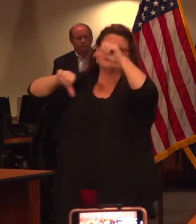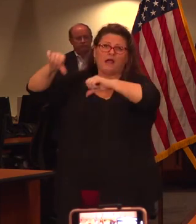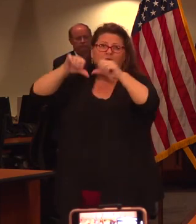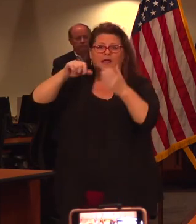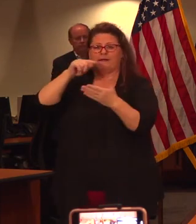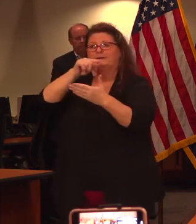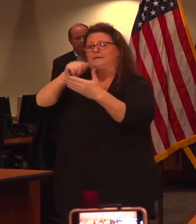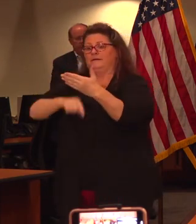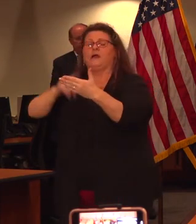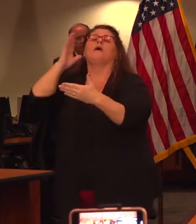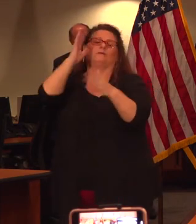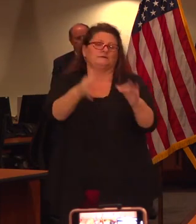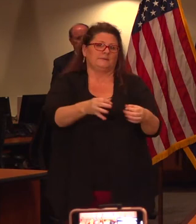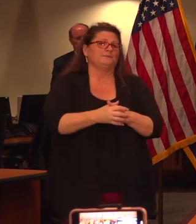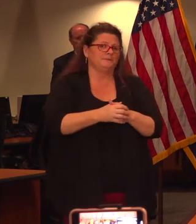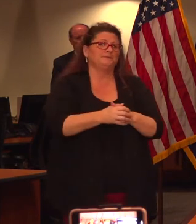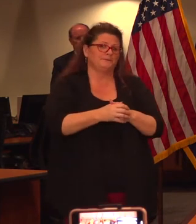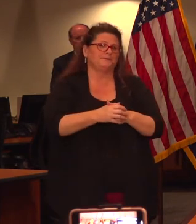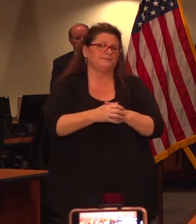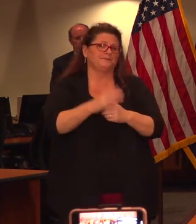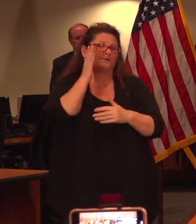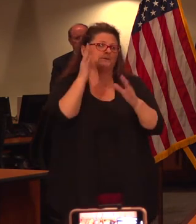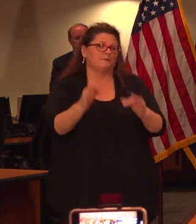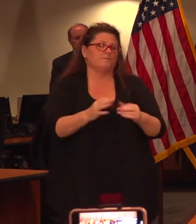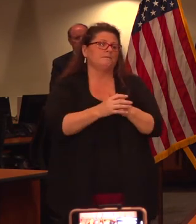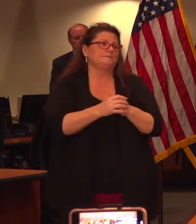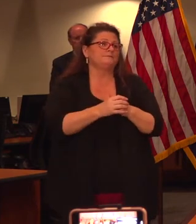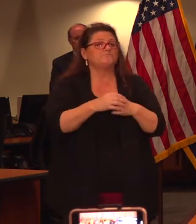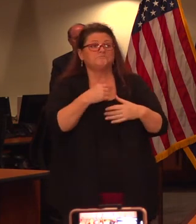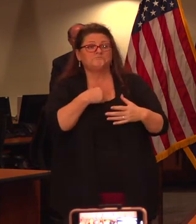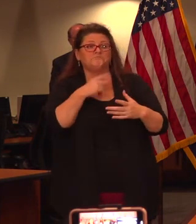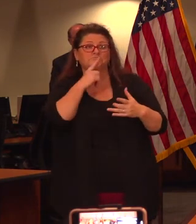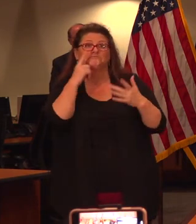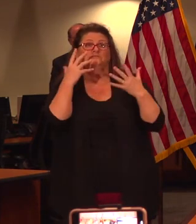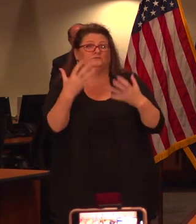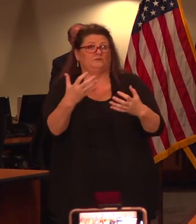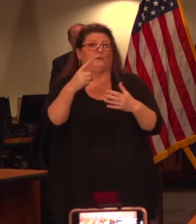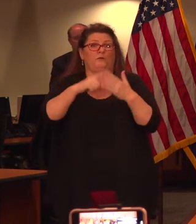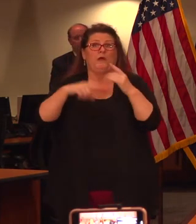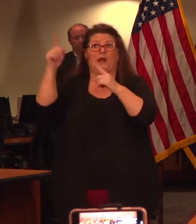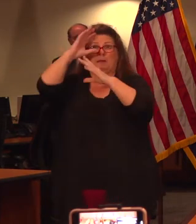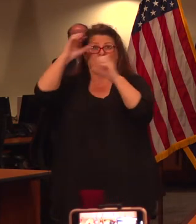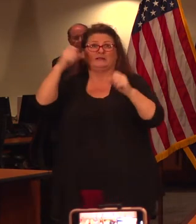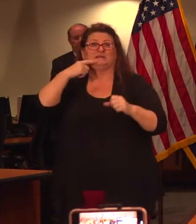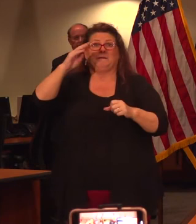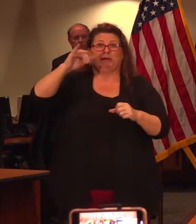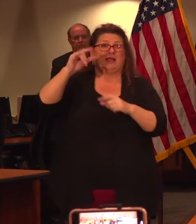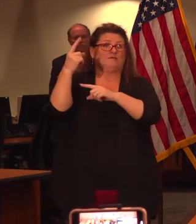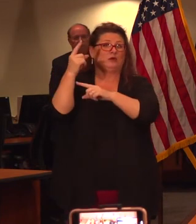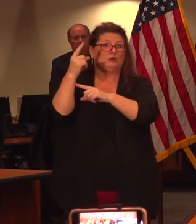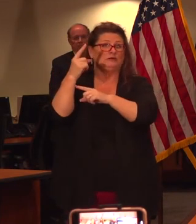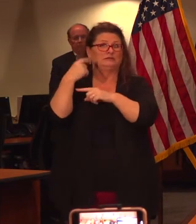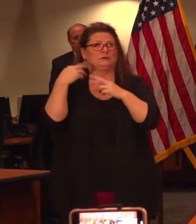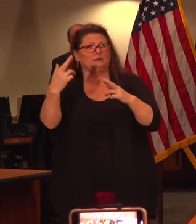do it, that's when we do it. I would love to see things that the president had been talking about May the 1st. Some of the